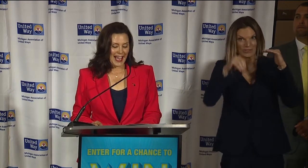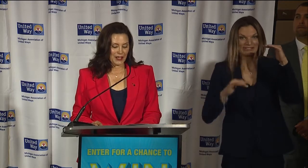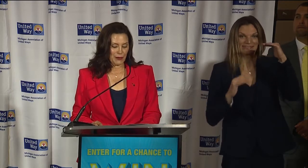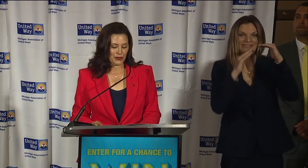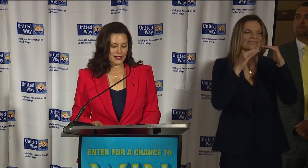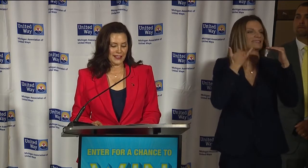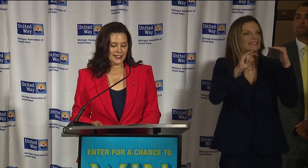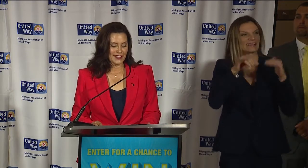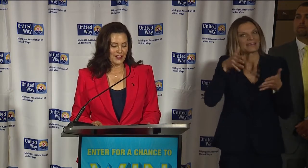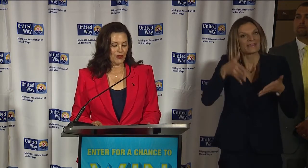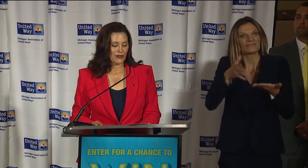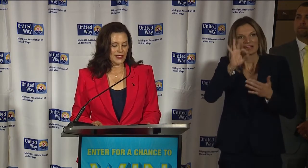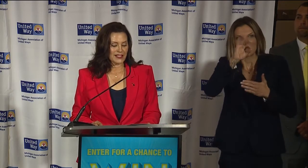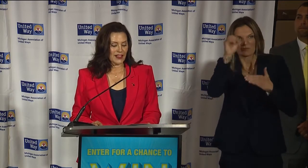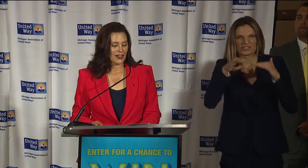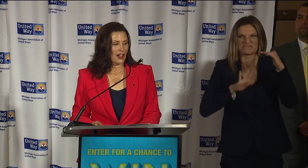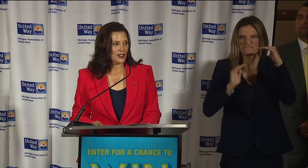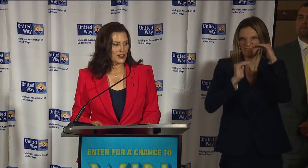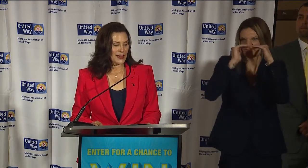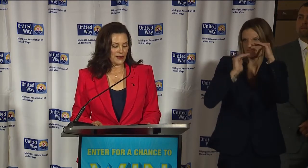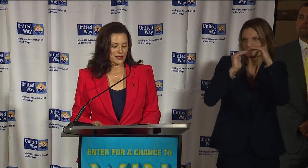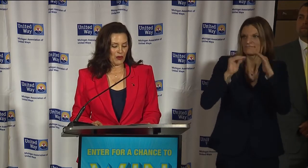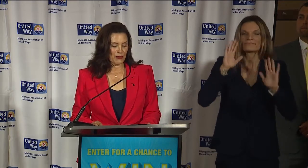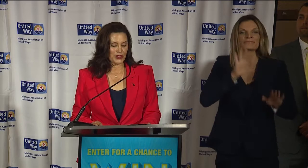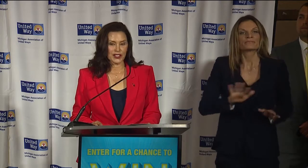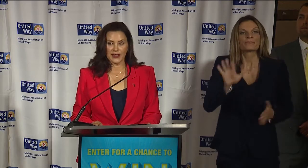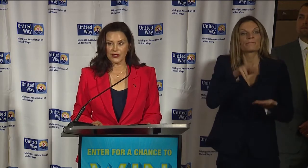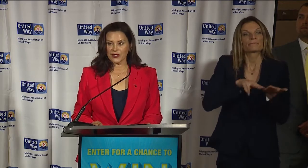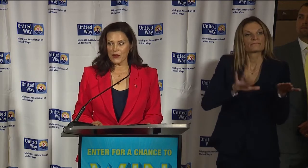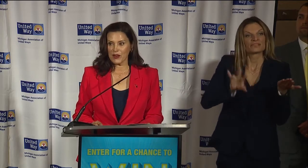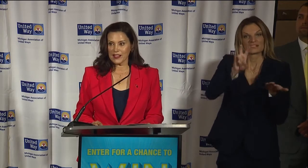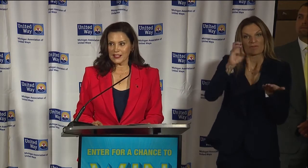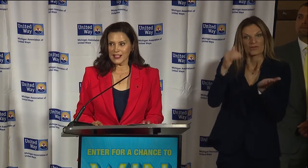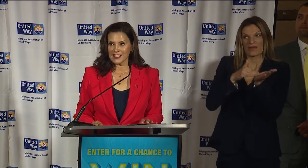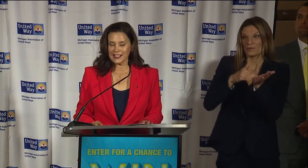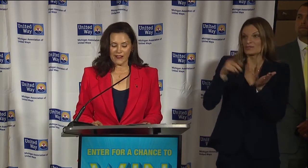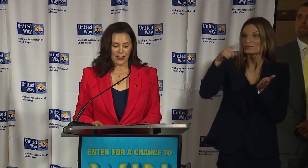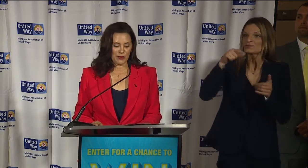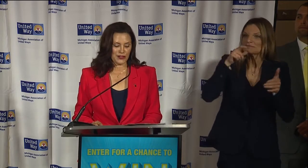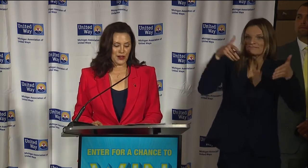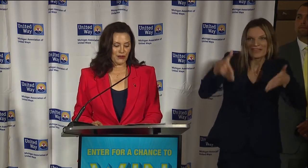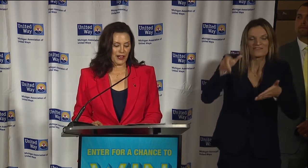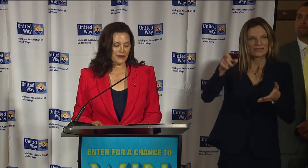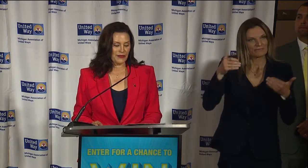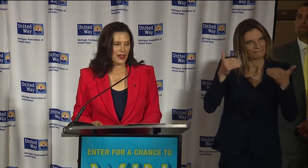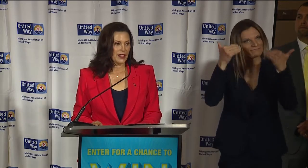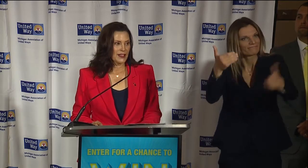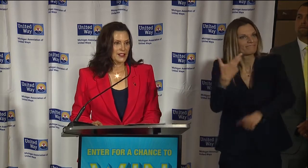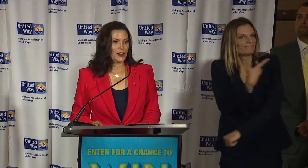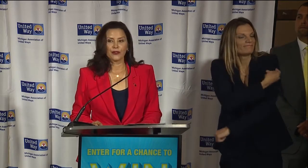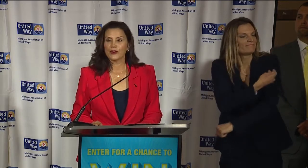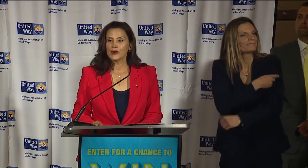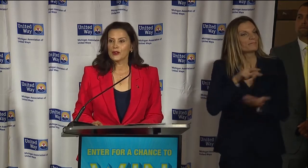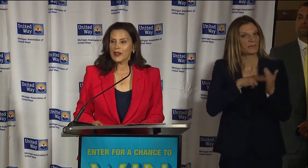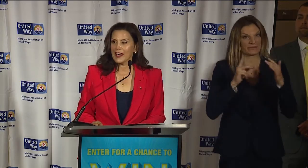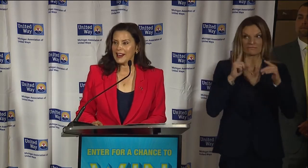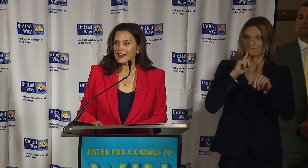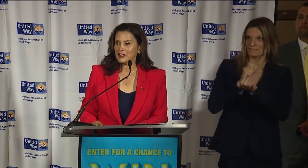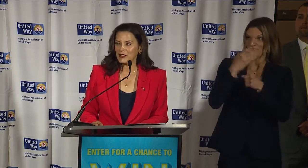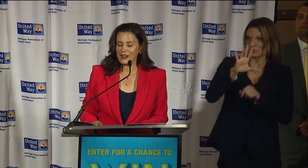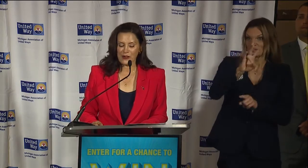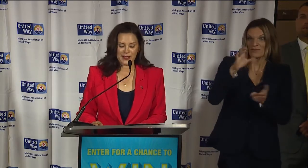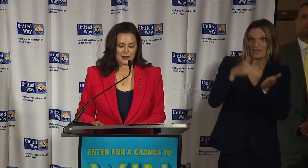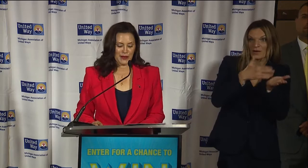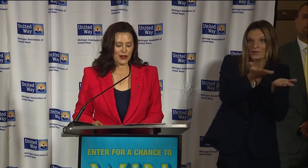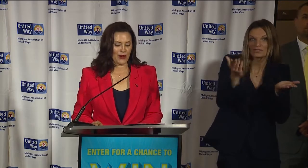that 9%. Roughly 700,000 more Michiganders so that we can get to that 70% rate. So, who can